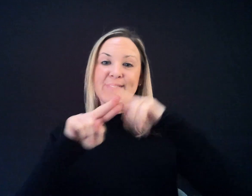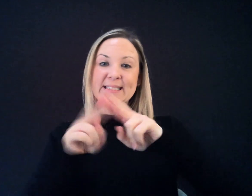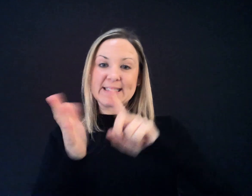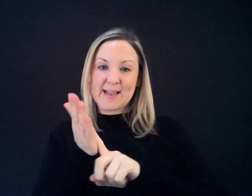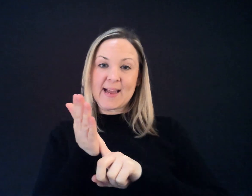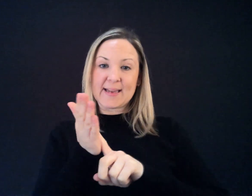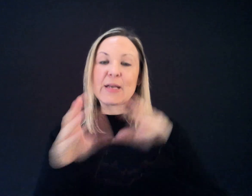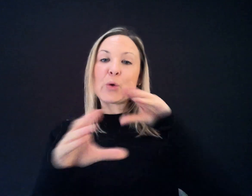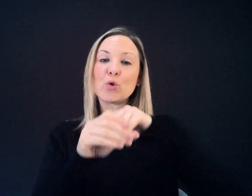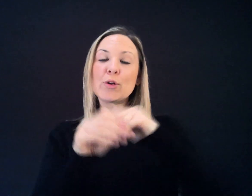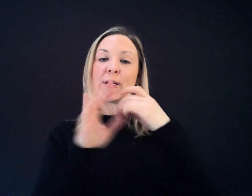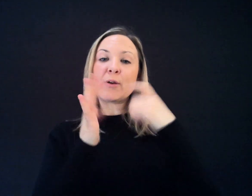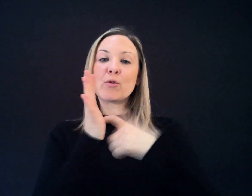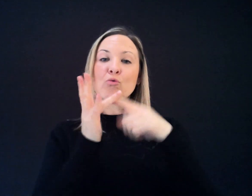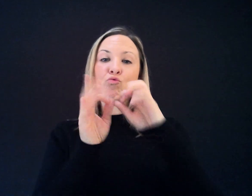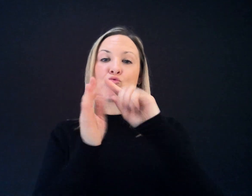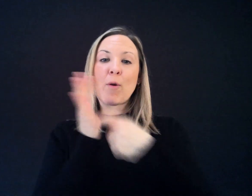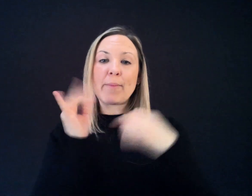and Alison's Auslan alphabet,